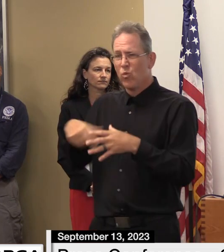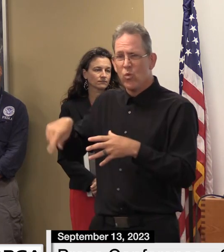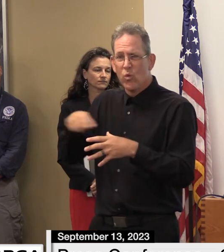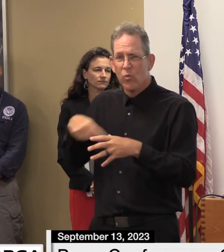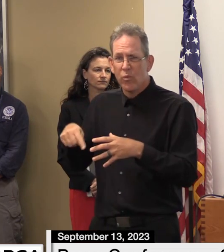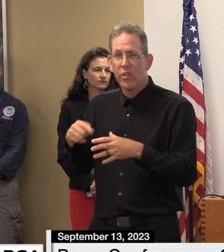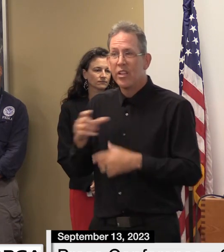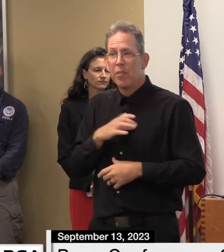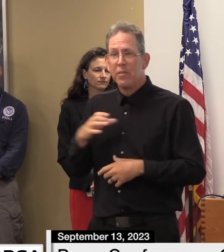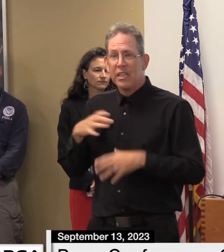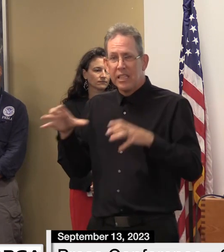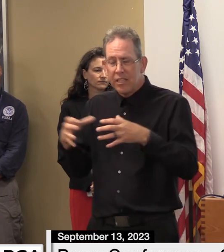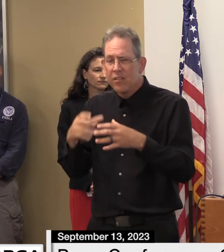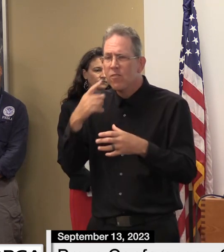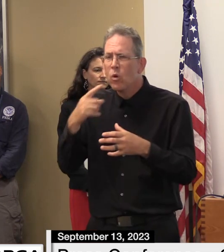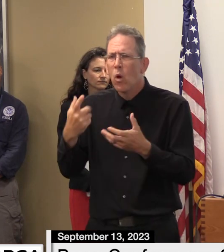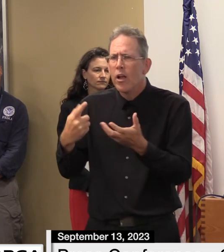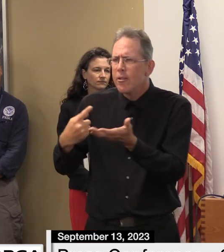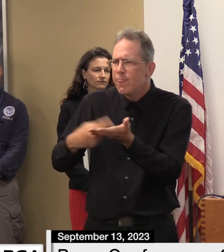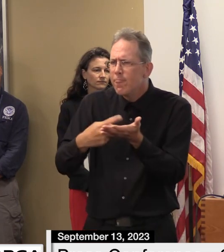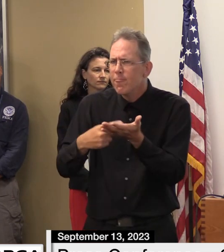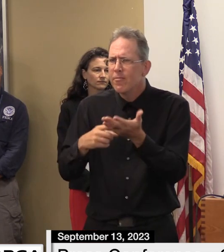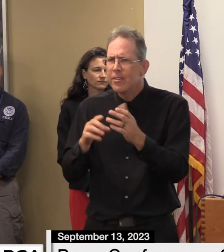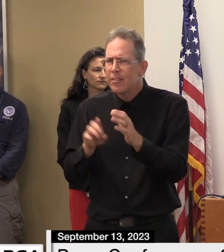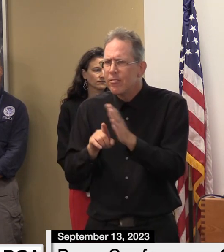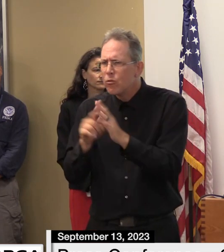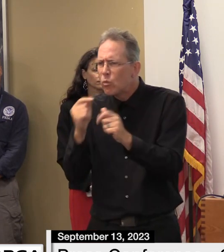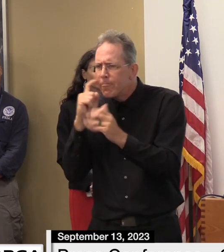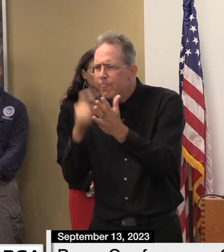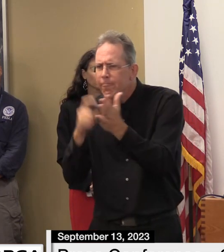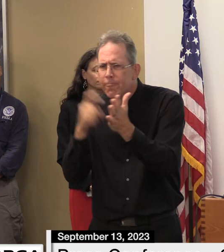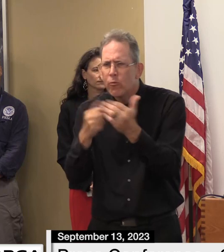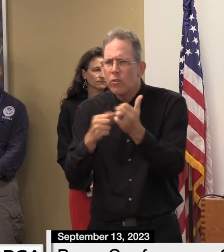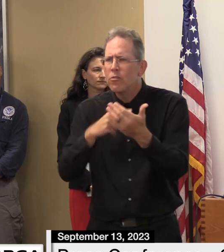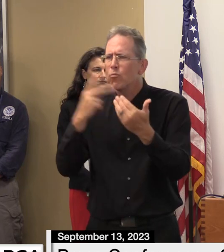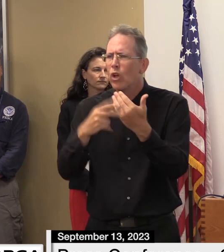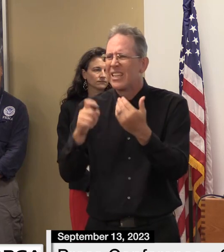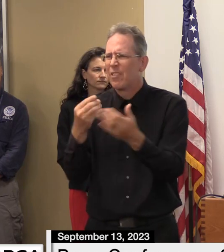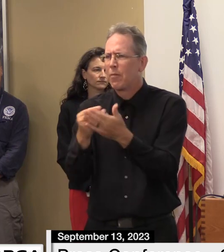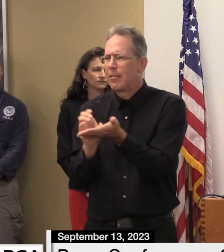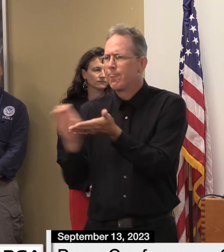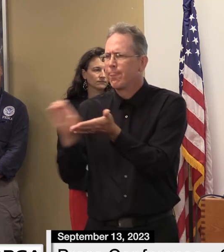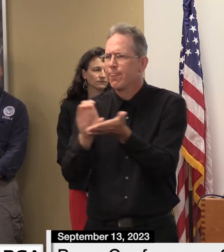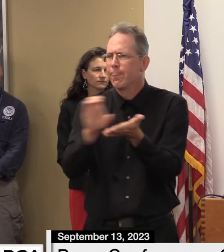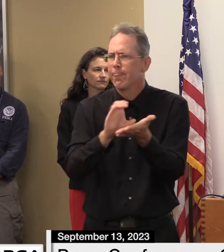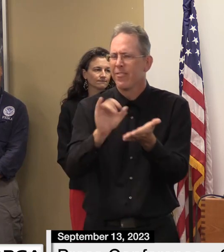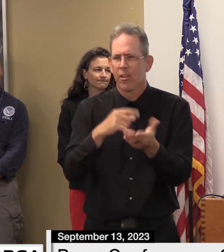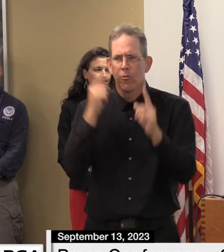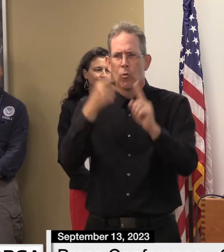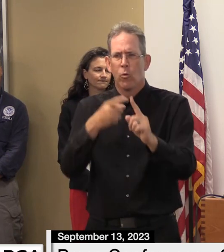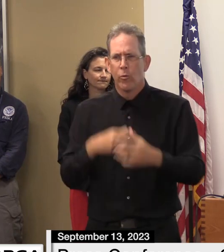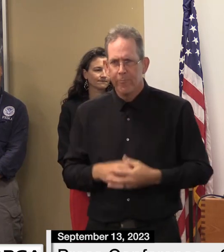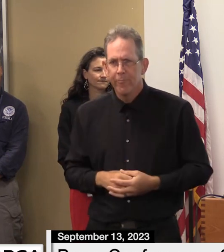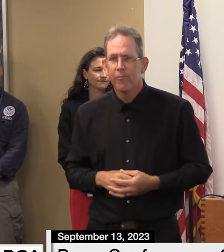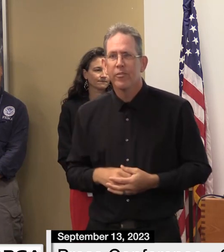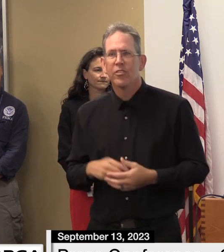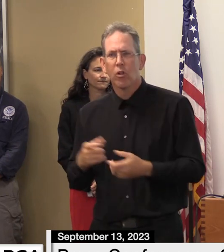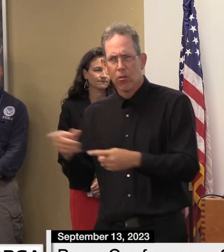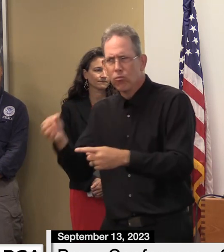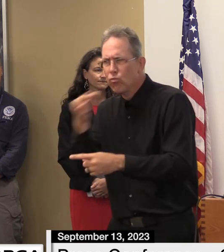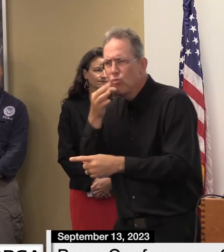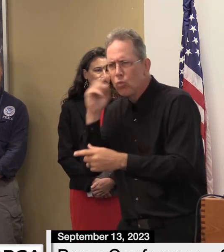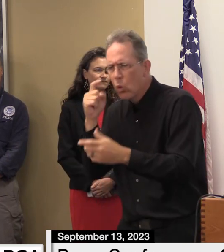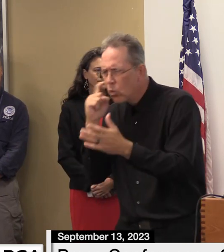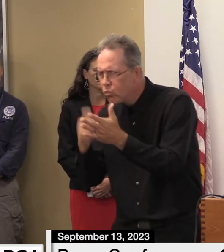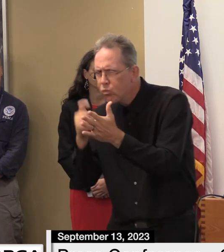help in identifying projects for us to invest in. It was critical to have their support and expertise as we wanted to find the